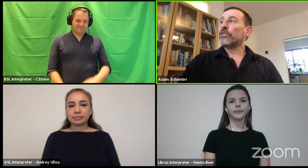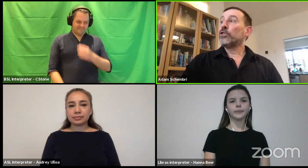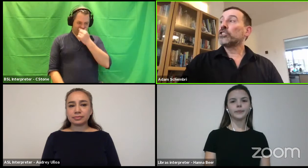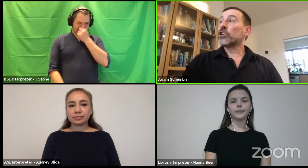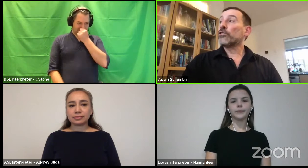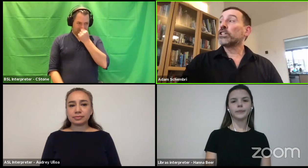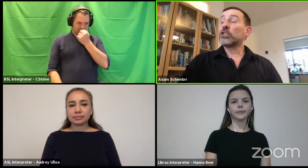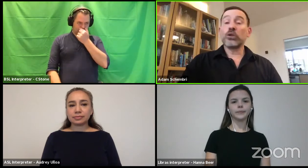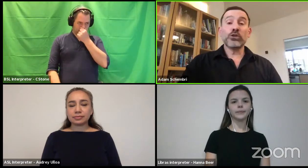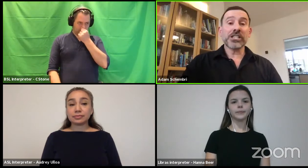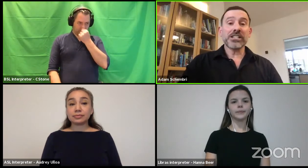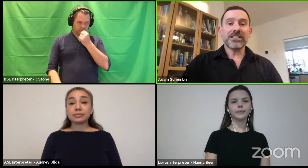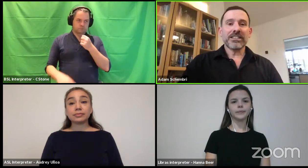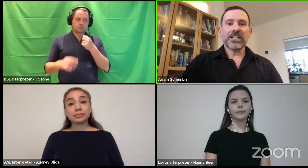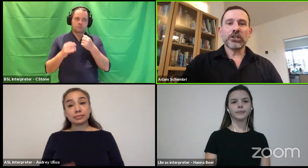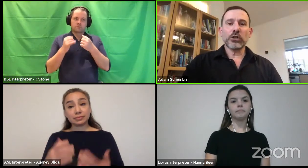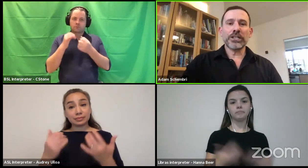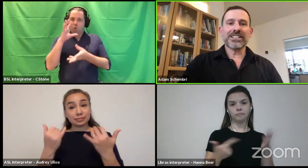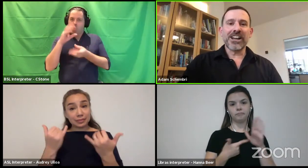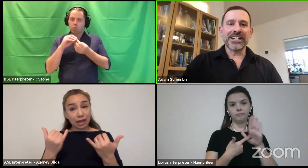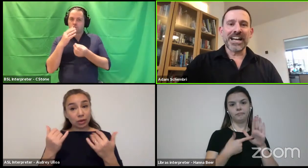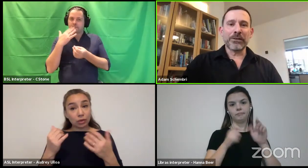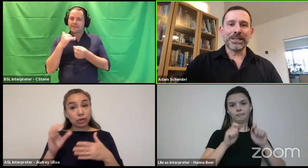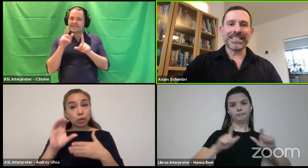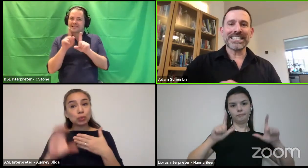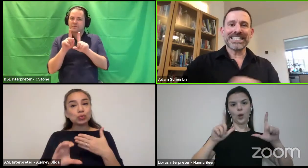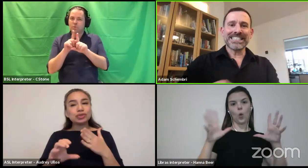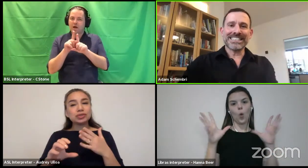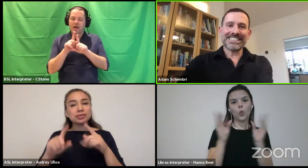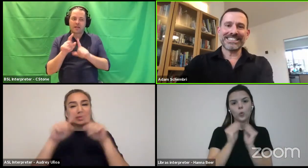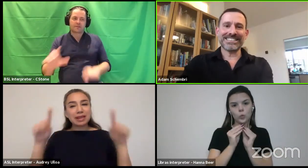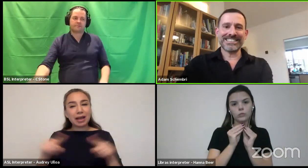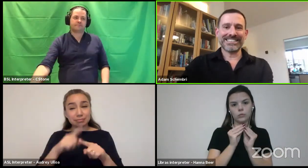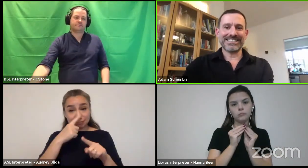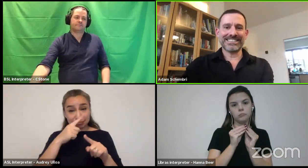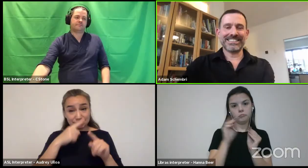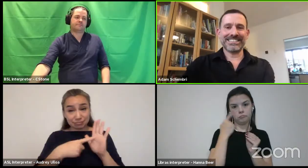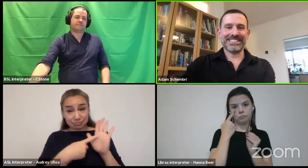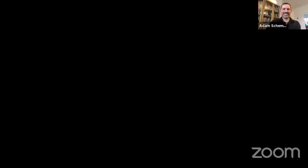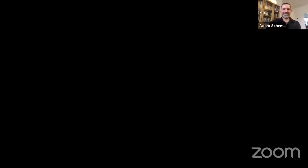So if you could show the concluding slide now, please.